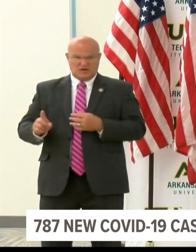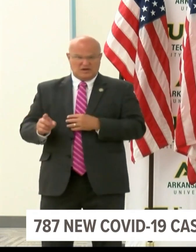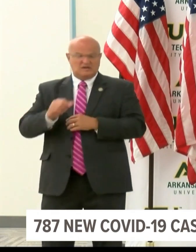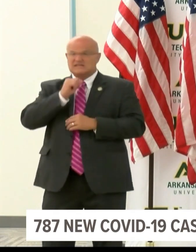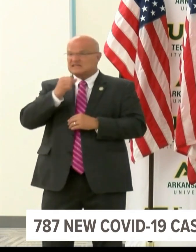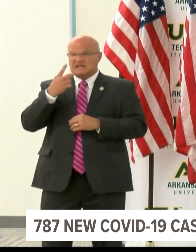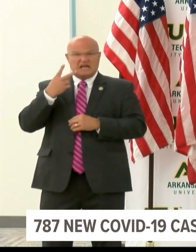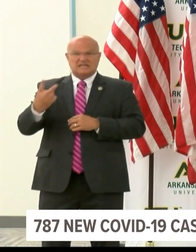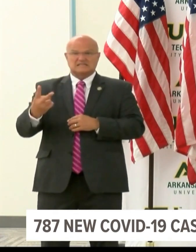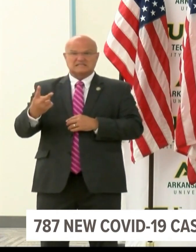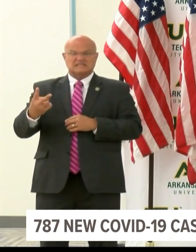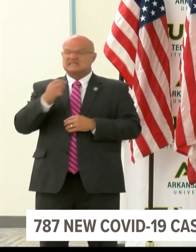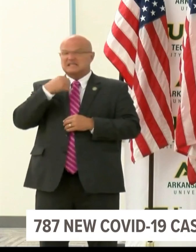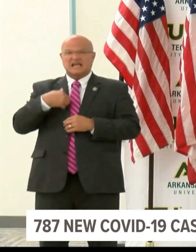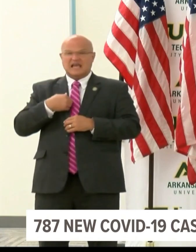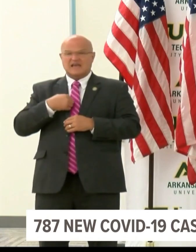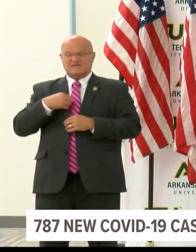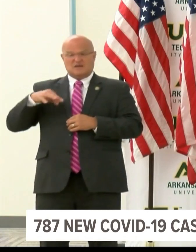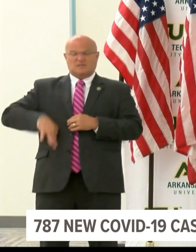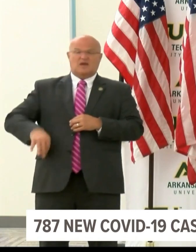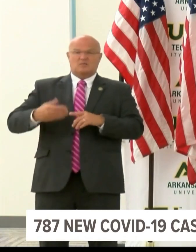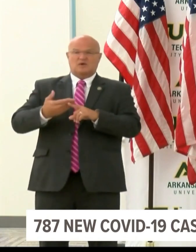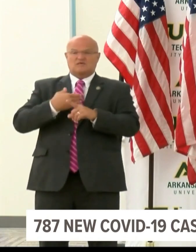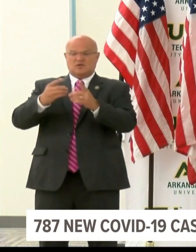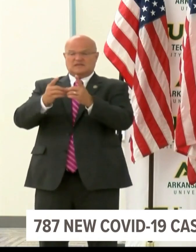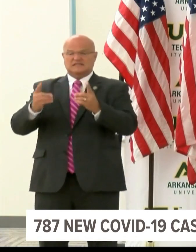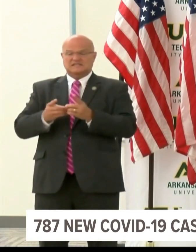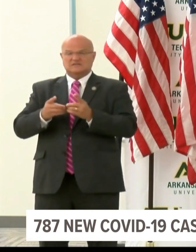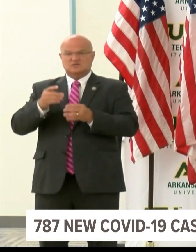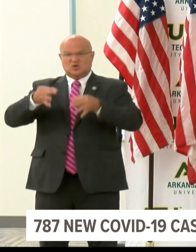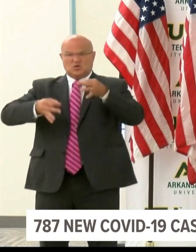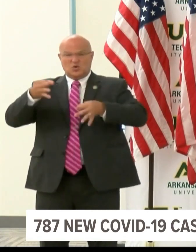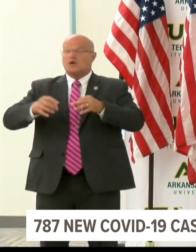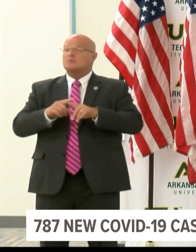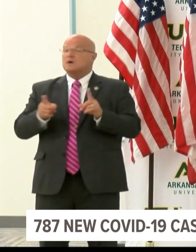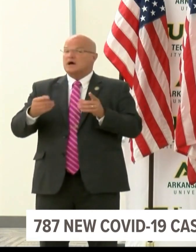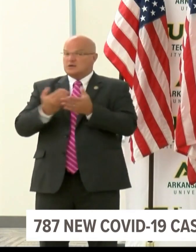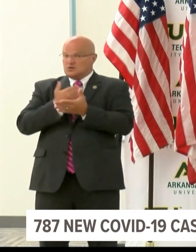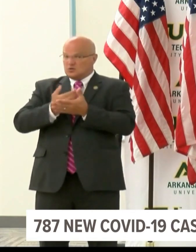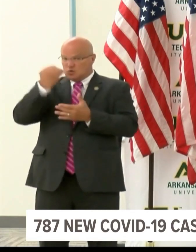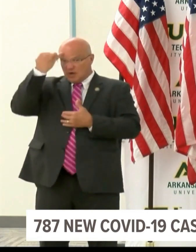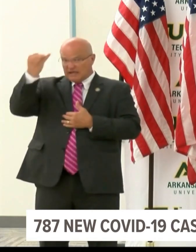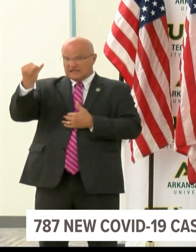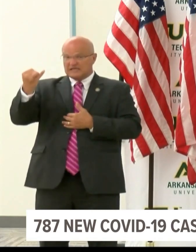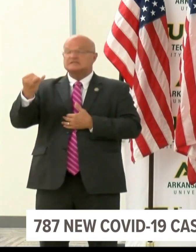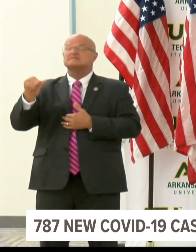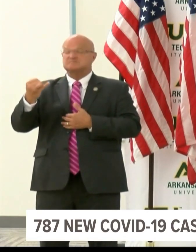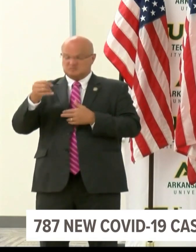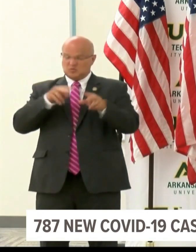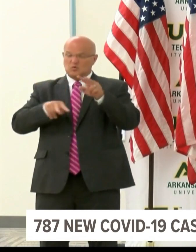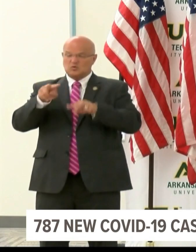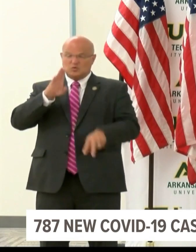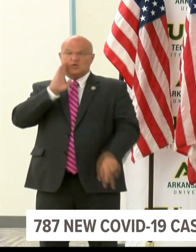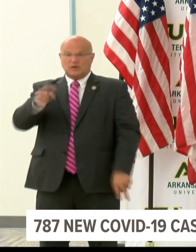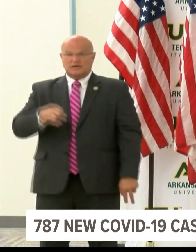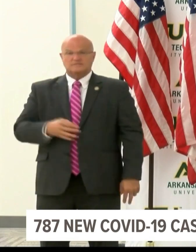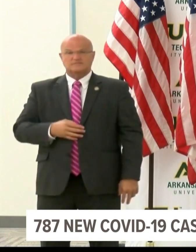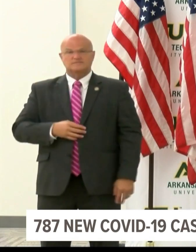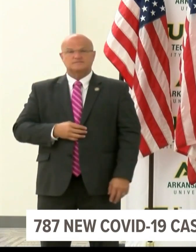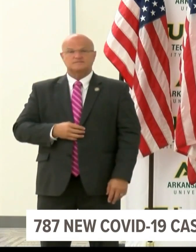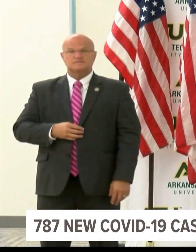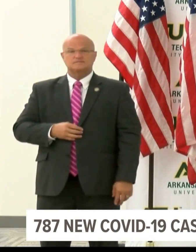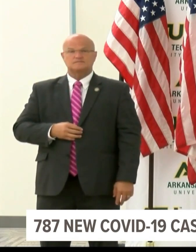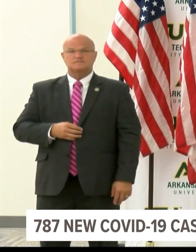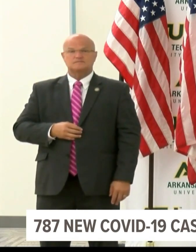not have merit before the district court. But if there's new ideas, we'll continue to look at those.